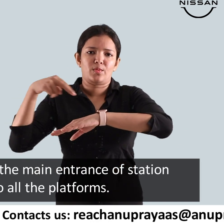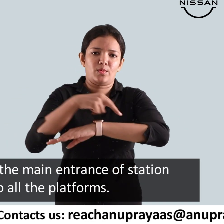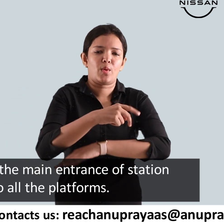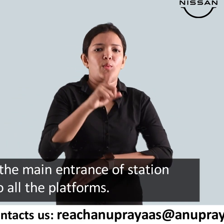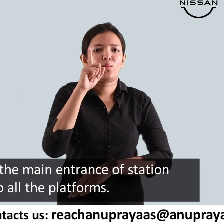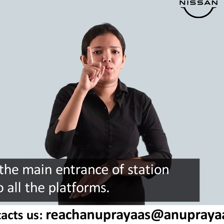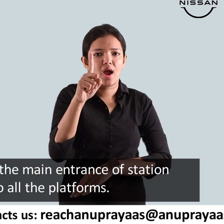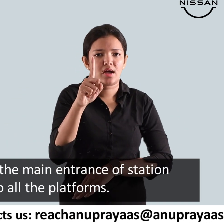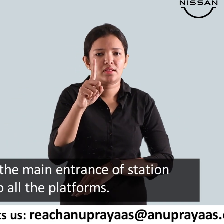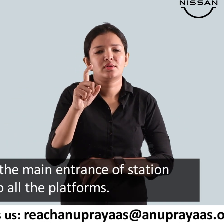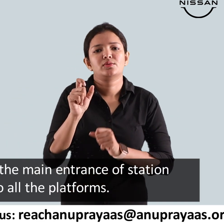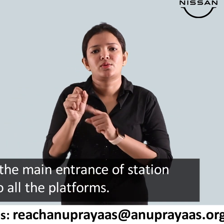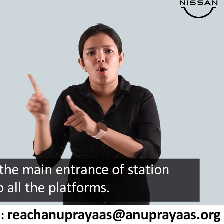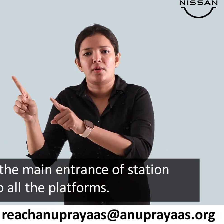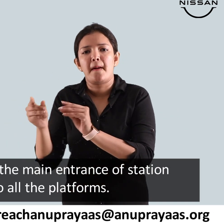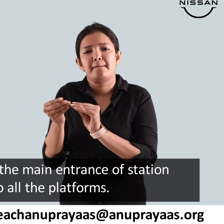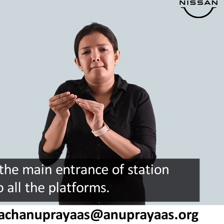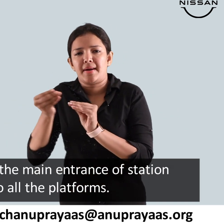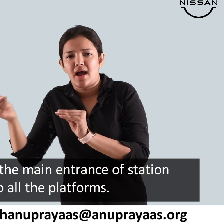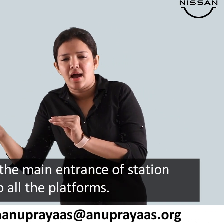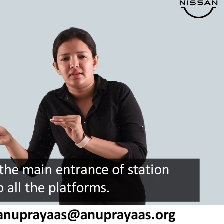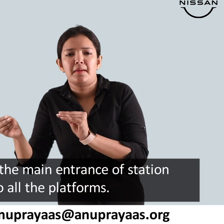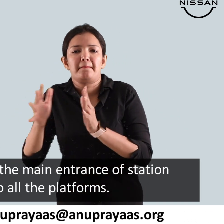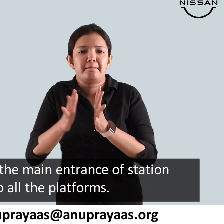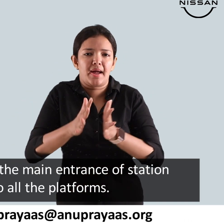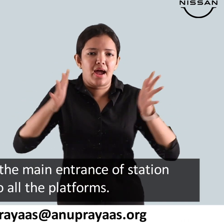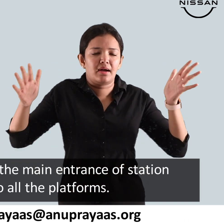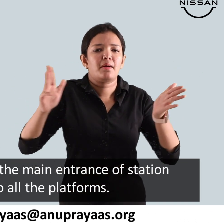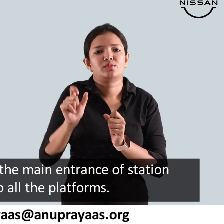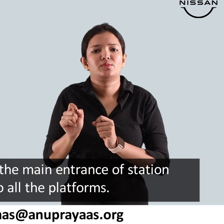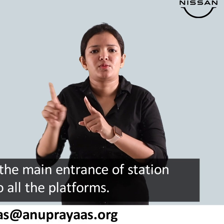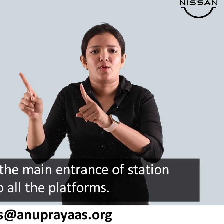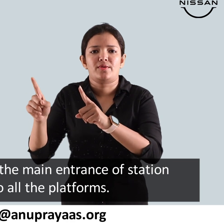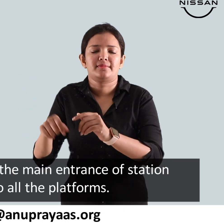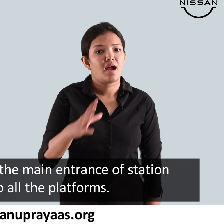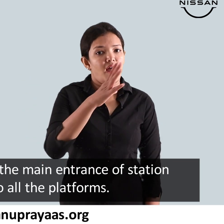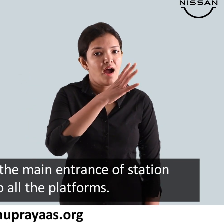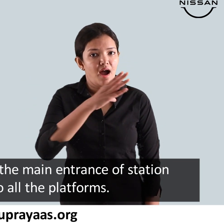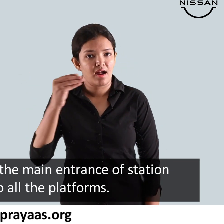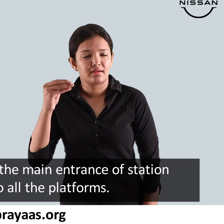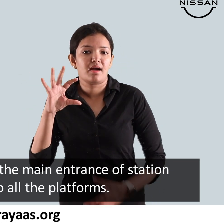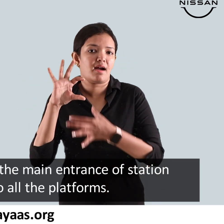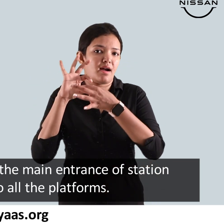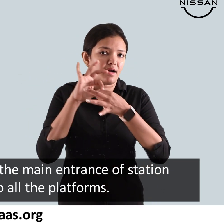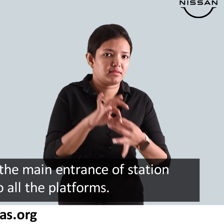1 is near the main entrance of station and has stairs to all the platforms.